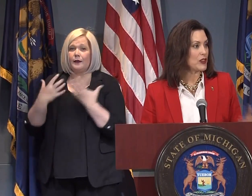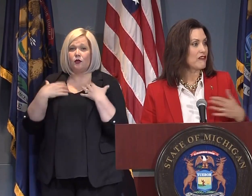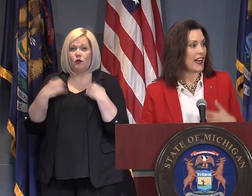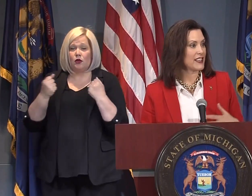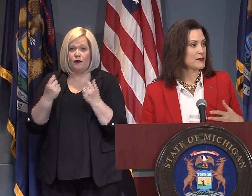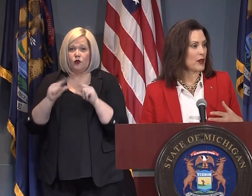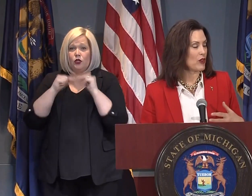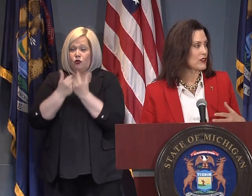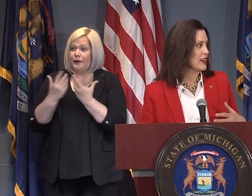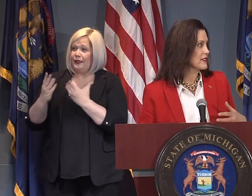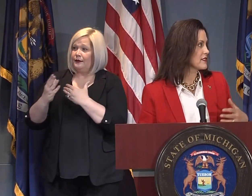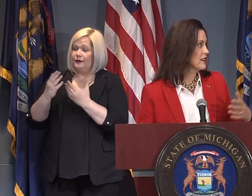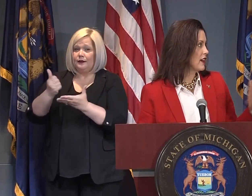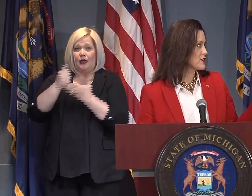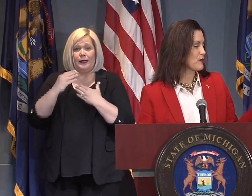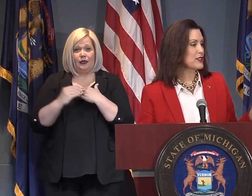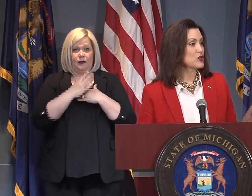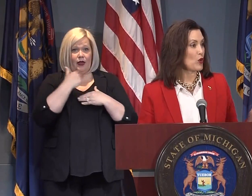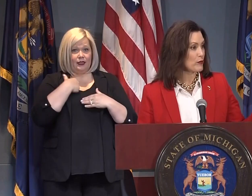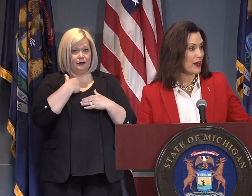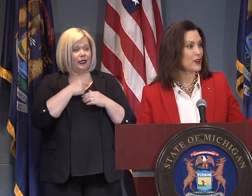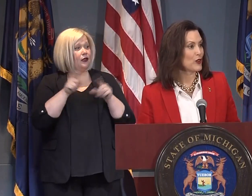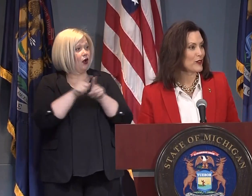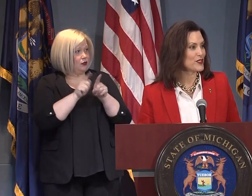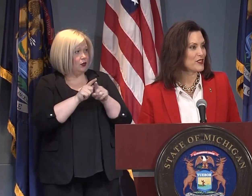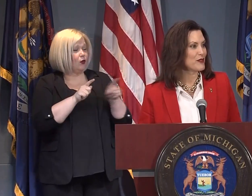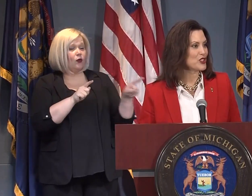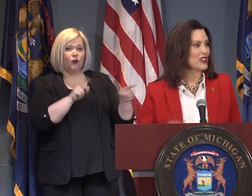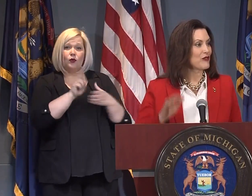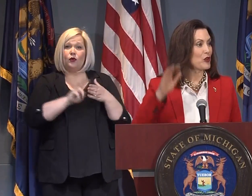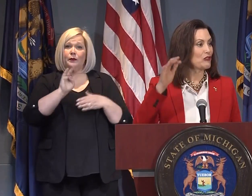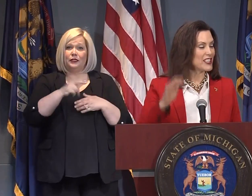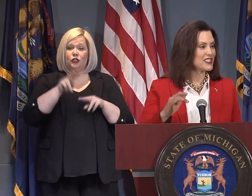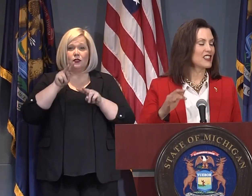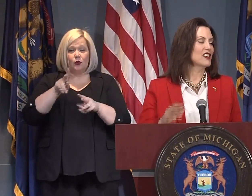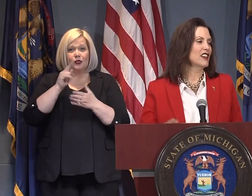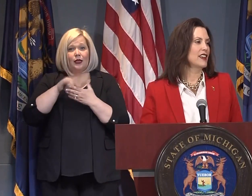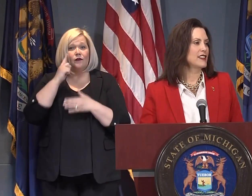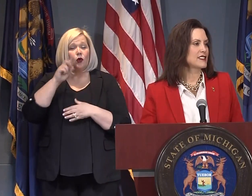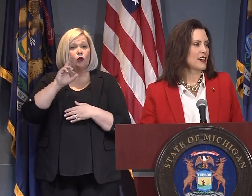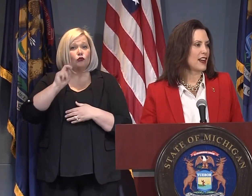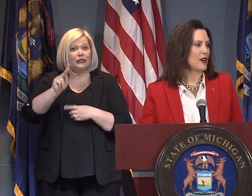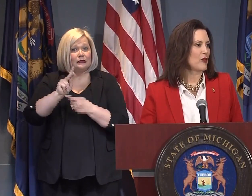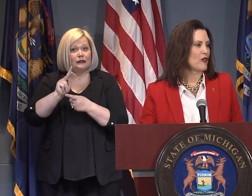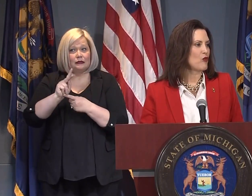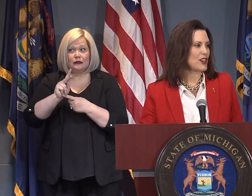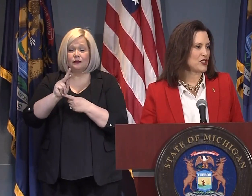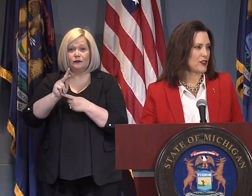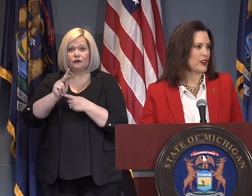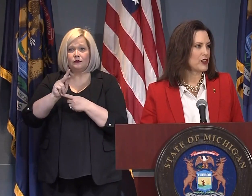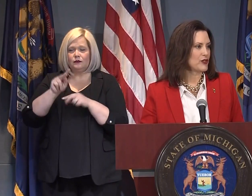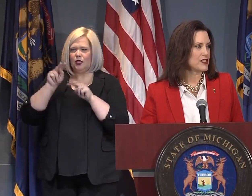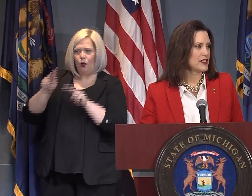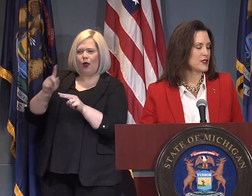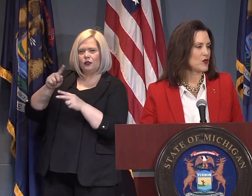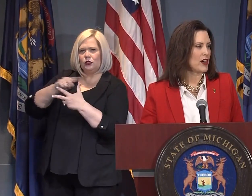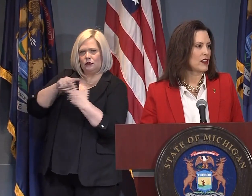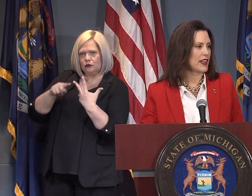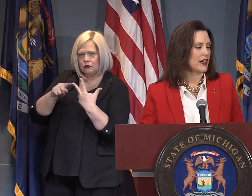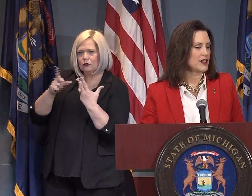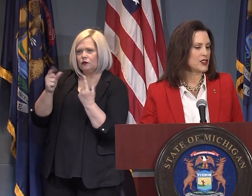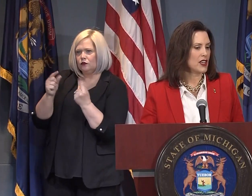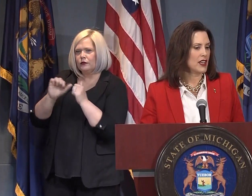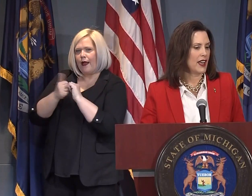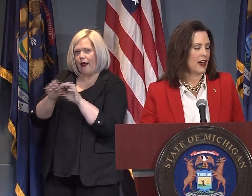helping to advise my work, that is also being scored by the University of Michigan for risk, is watching very closely as